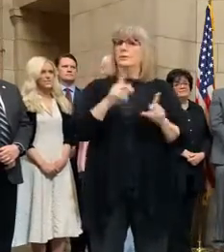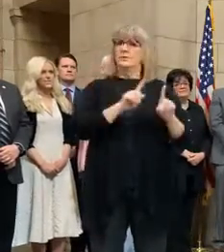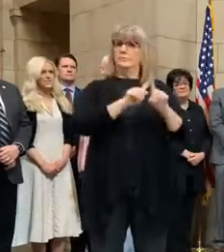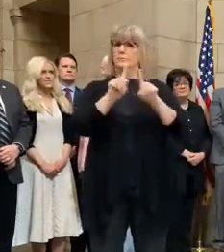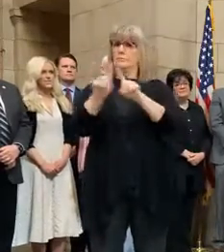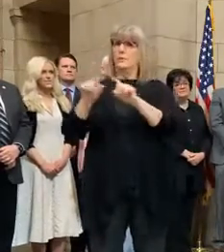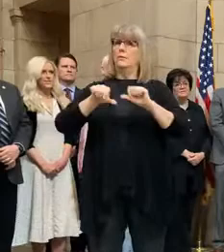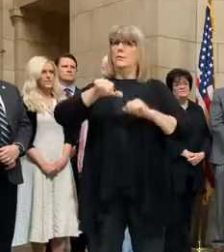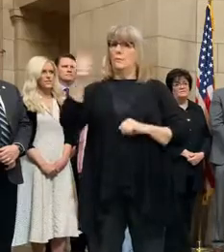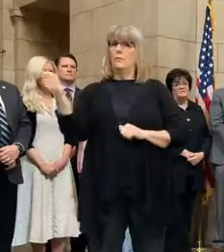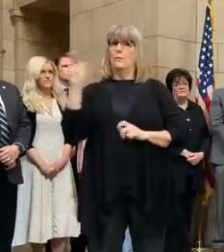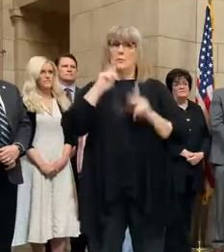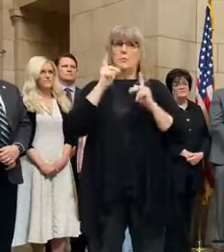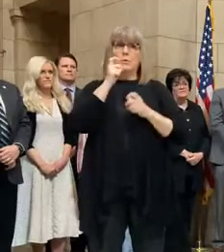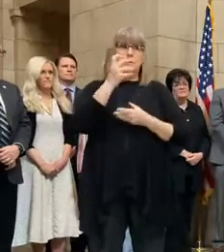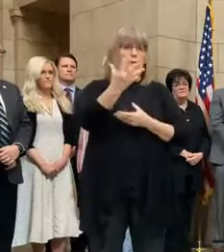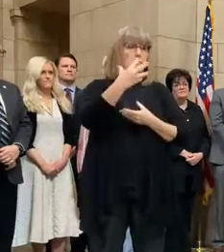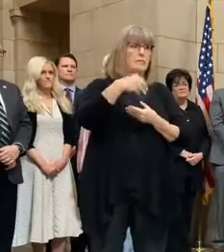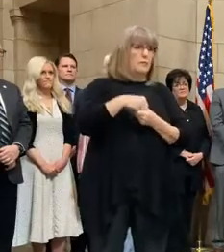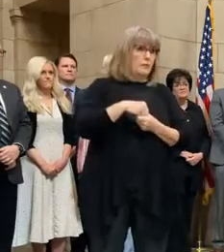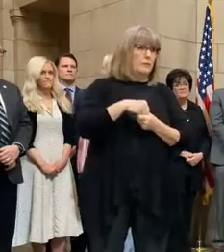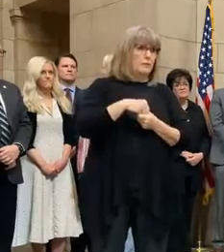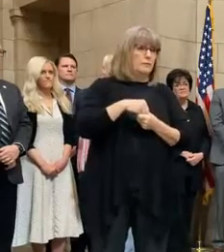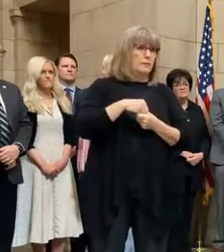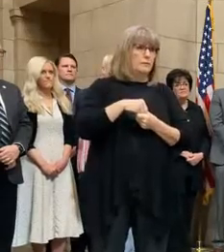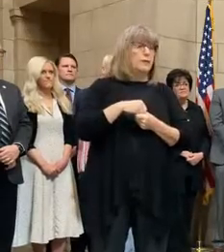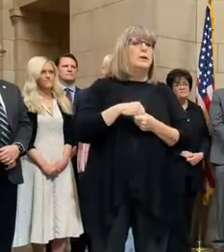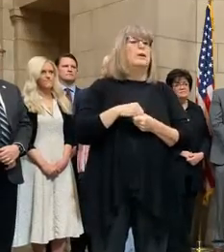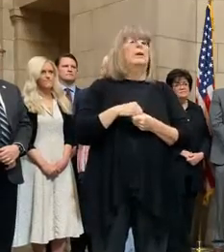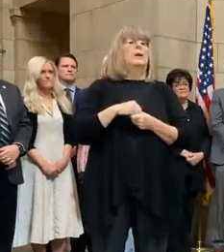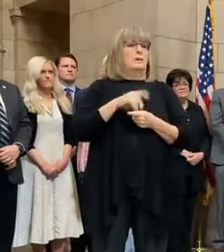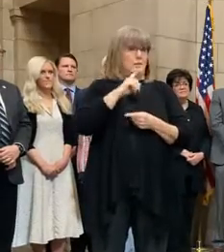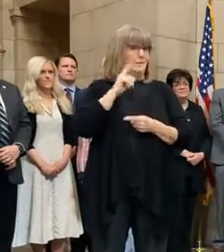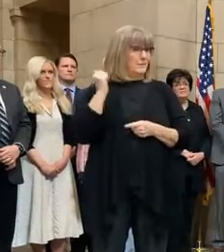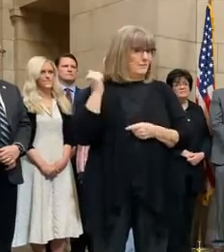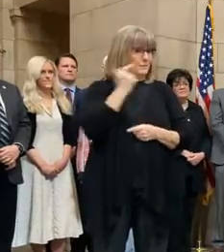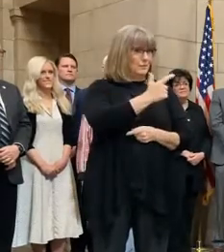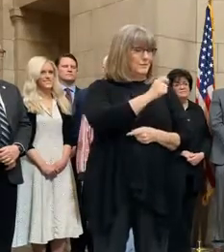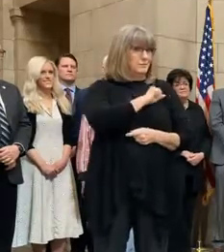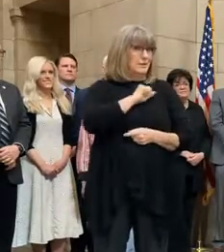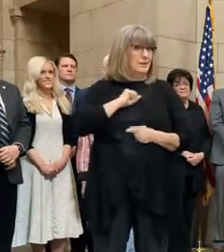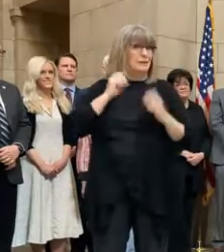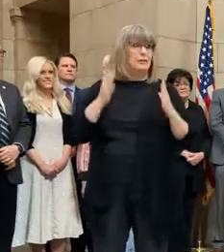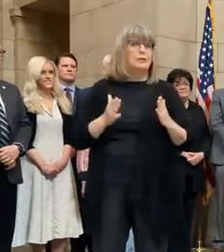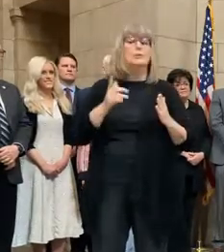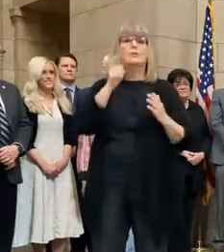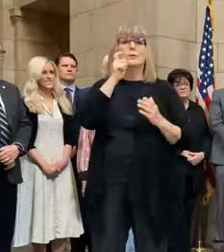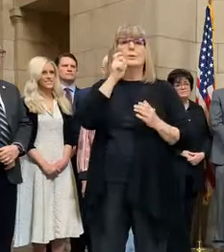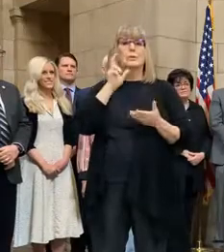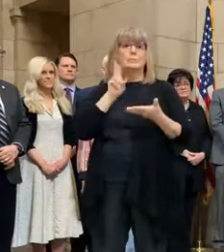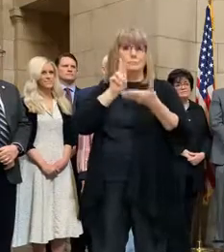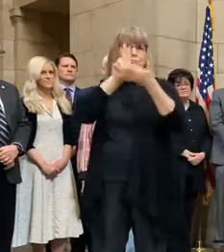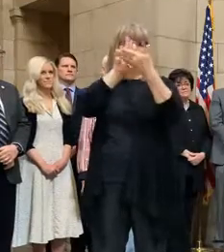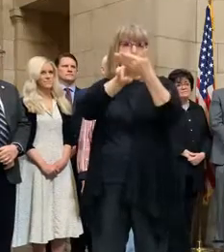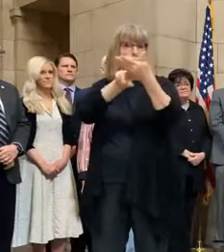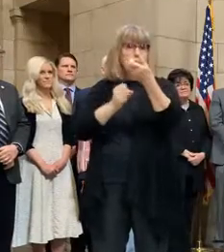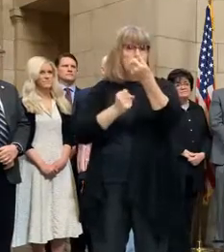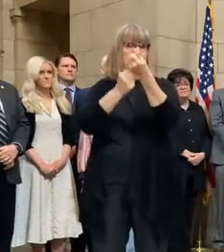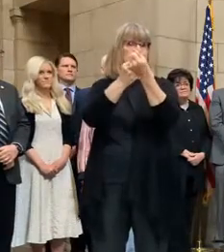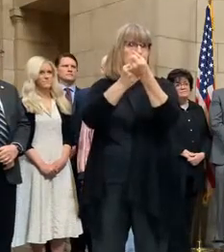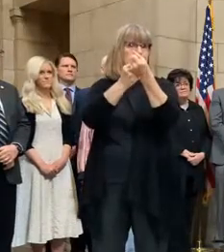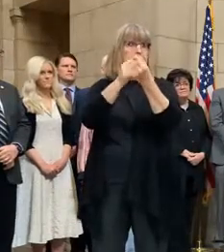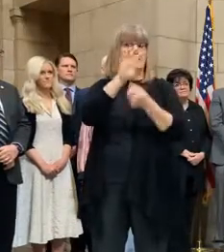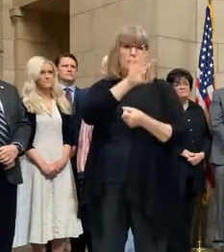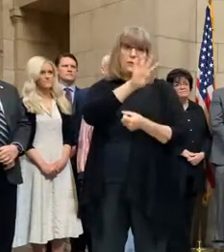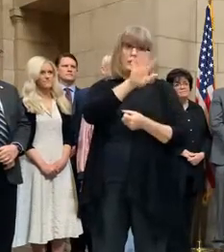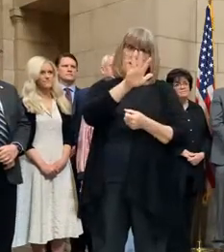of other people who are involved in this, not the least of which were all the senators who signed on to this bill, supported by